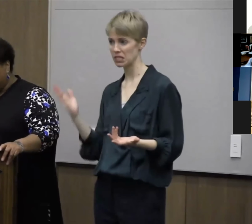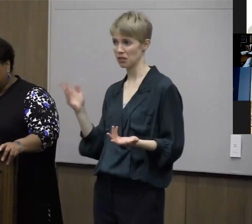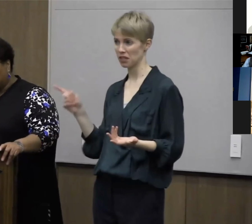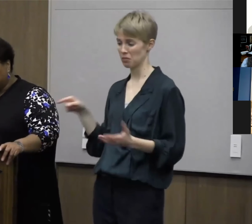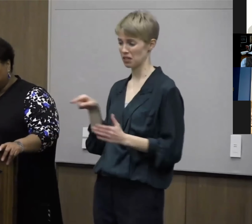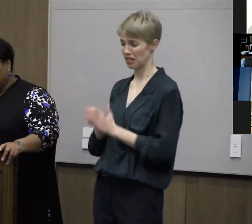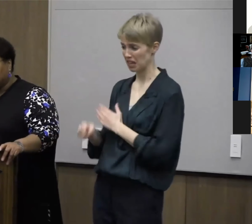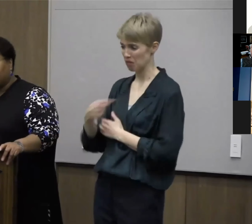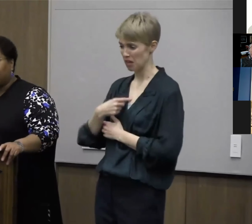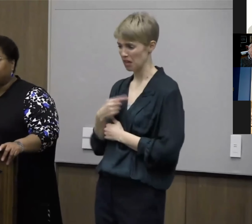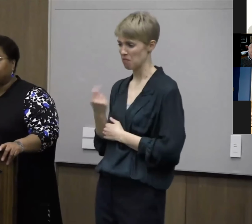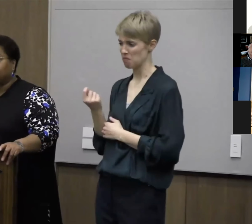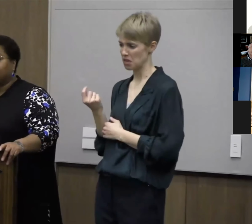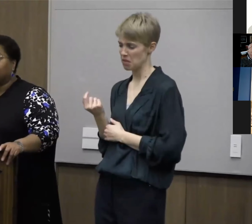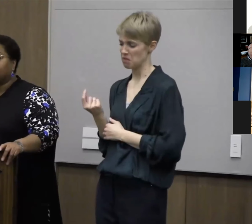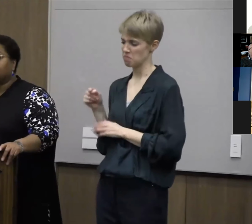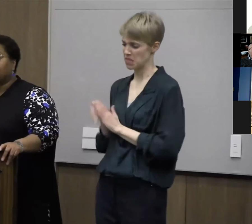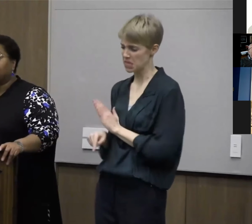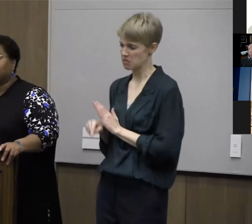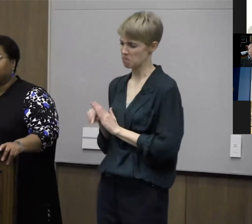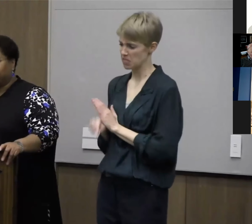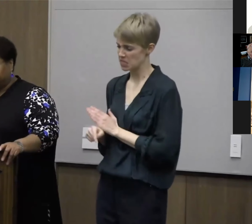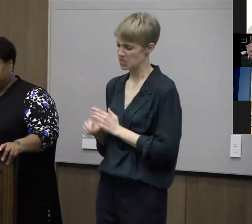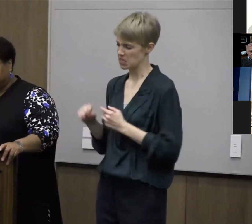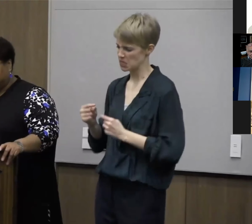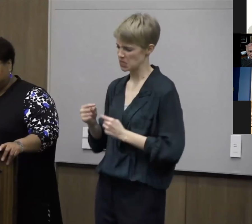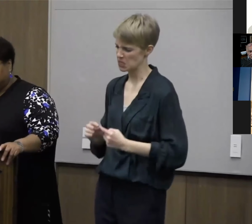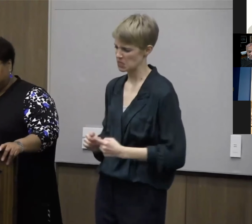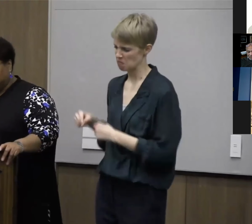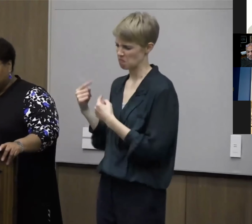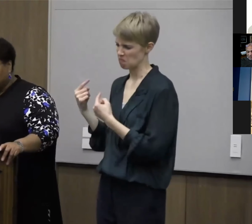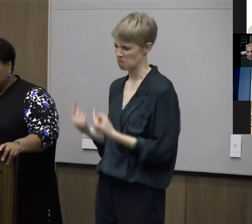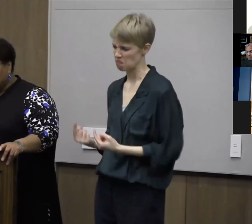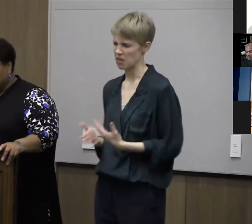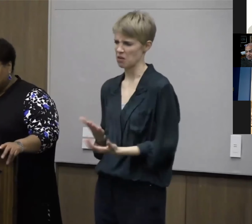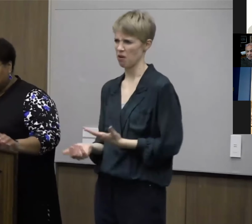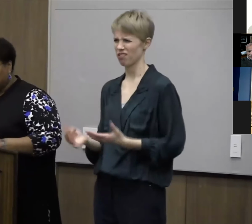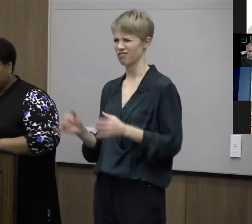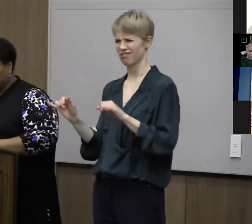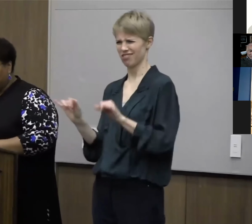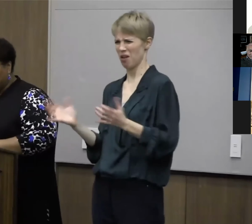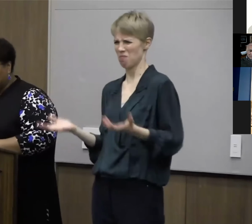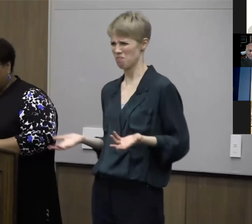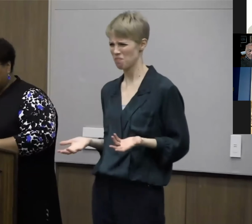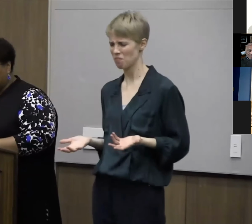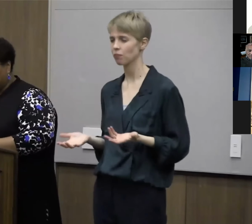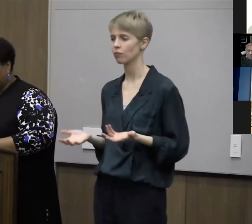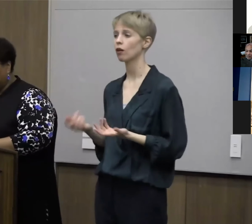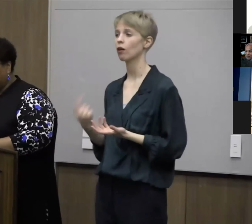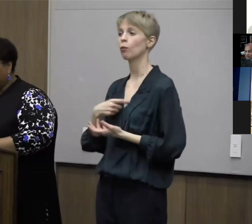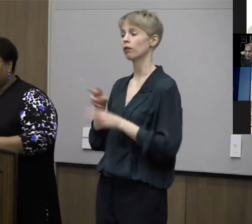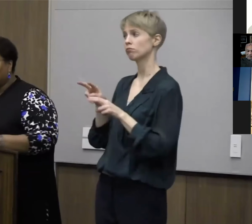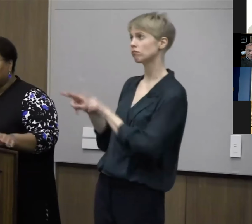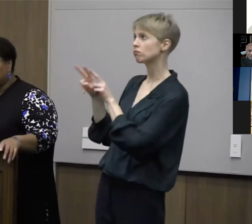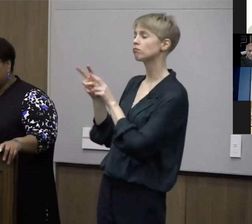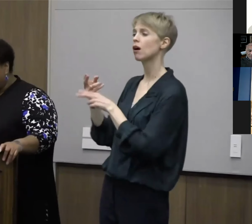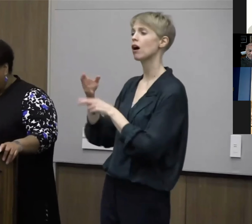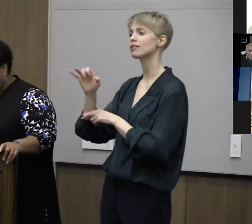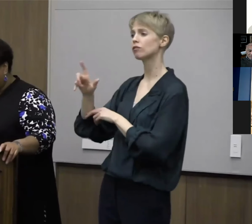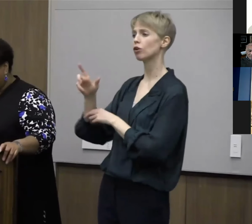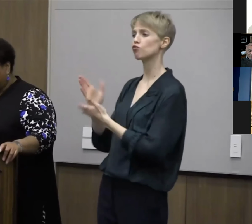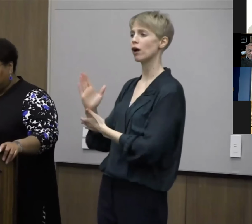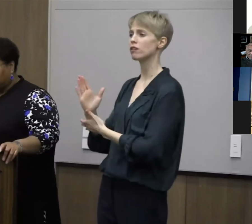doing that a little bit at a time ever since I could remember." She is considered a civil rights icon. Her words